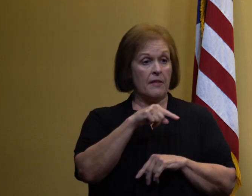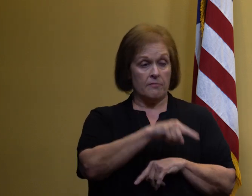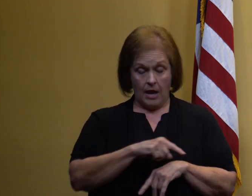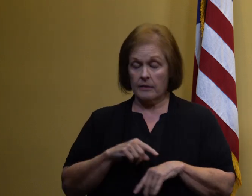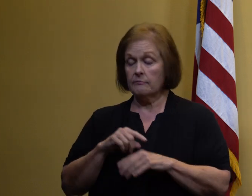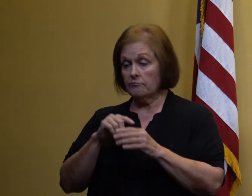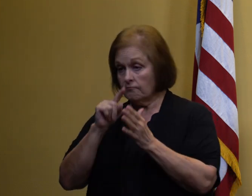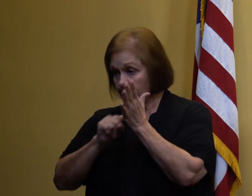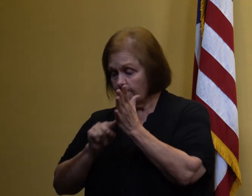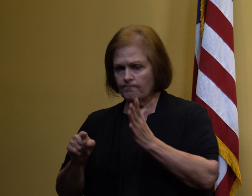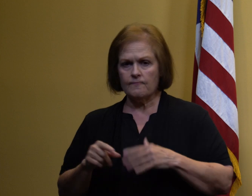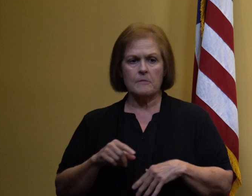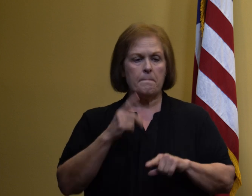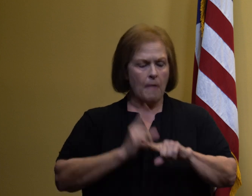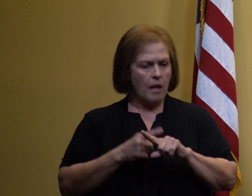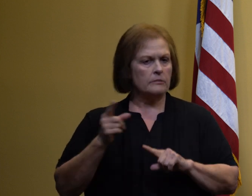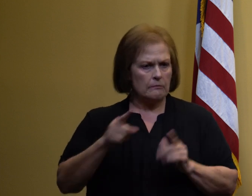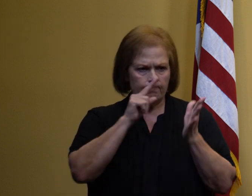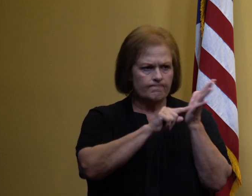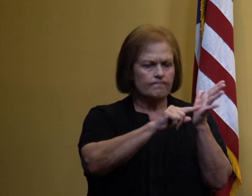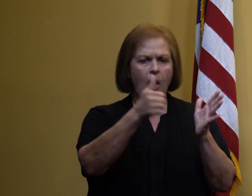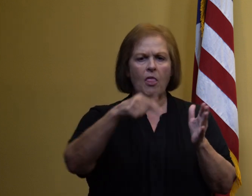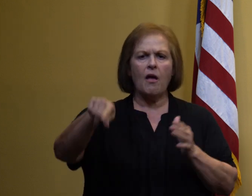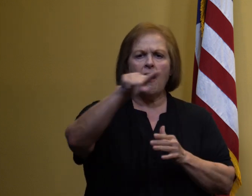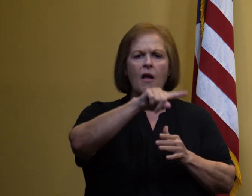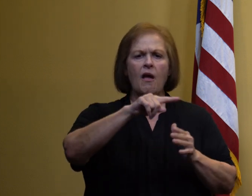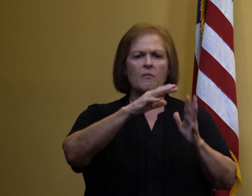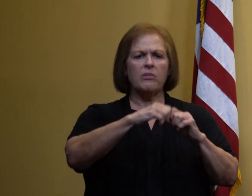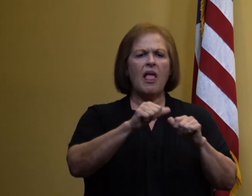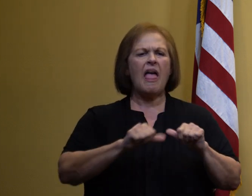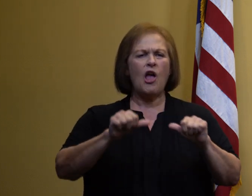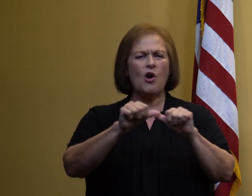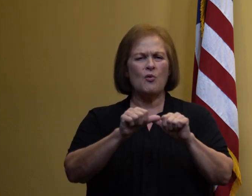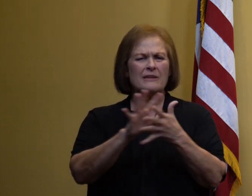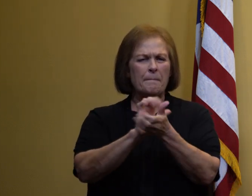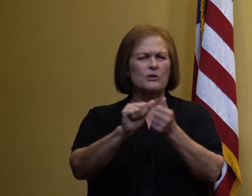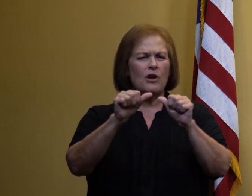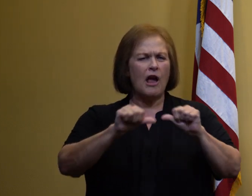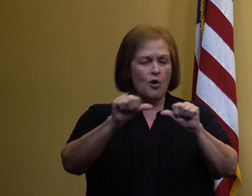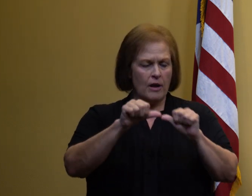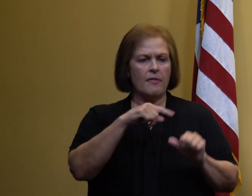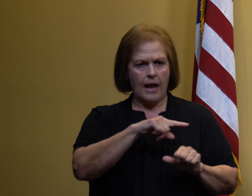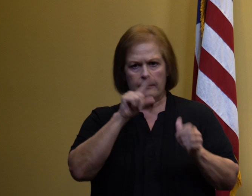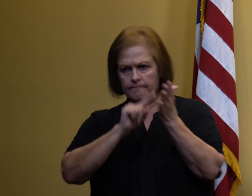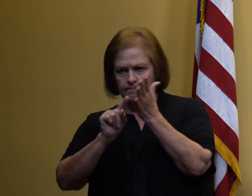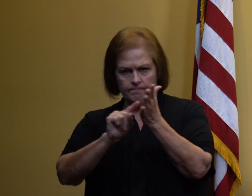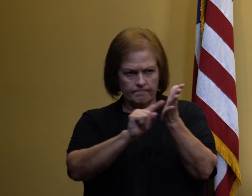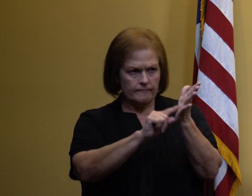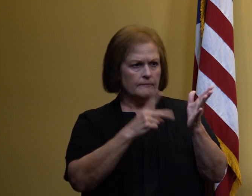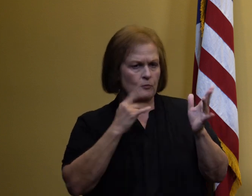blight across the entire city of New Orleans. And the same rules and fines apply to